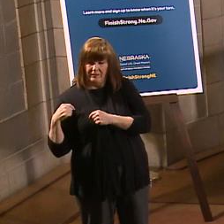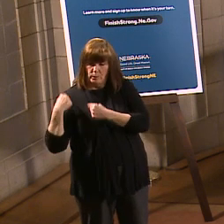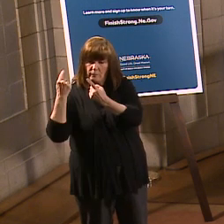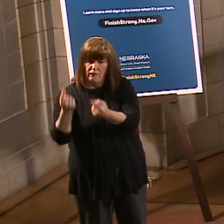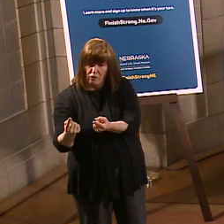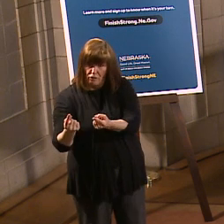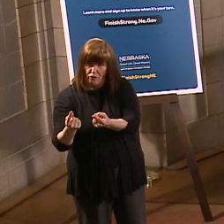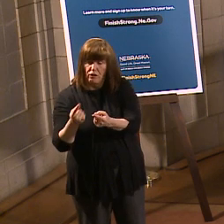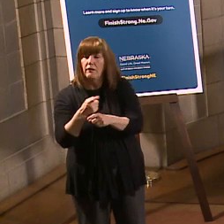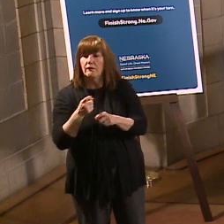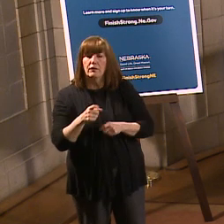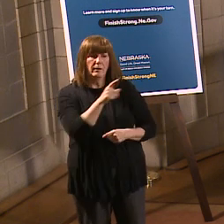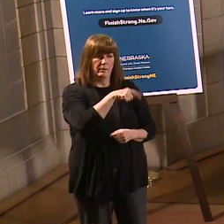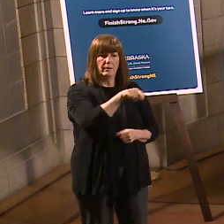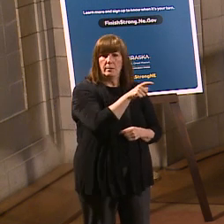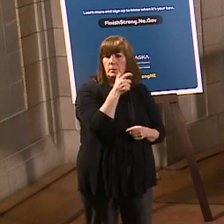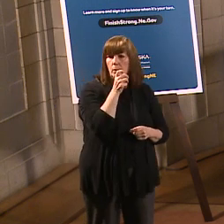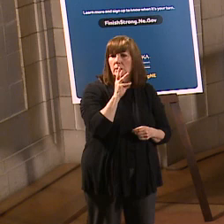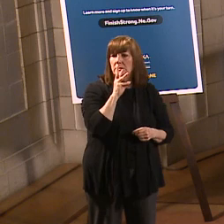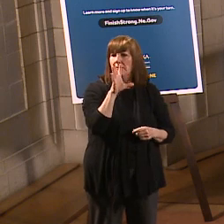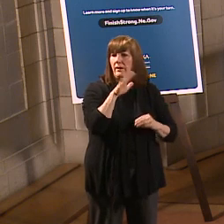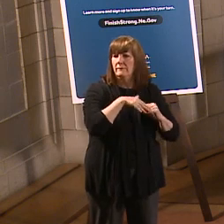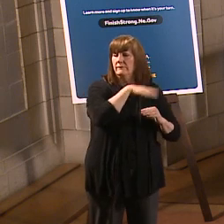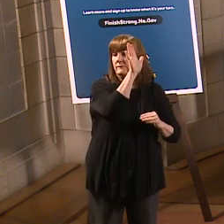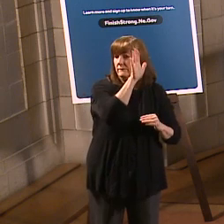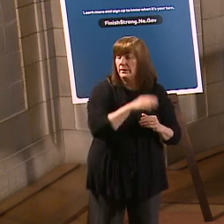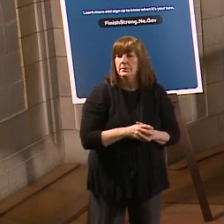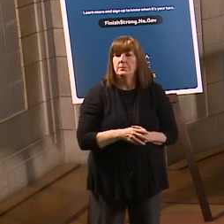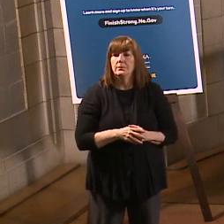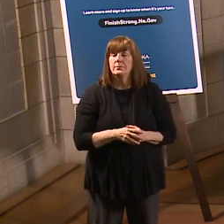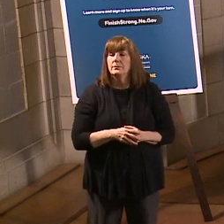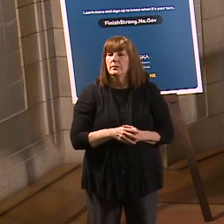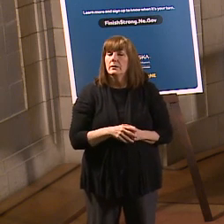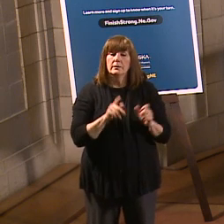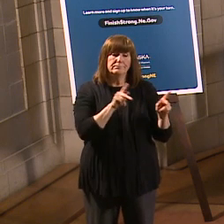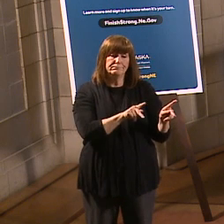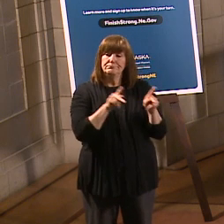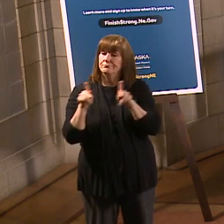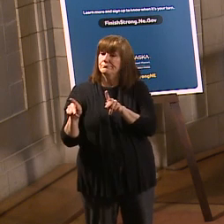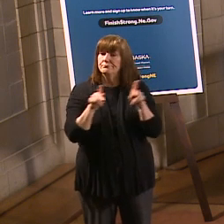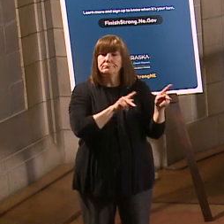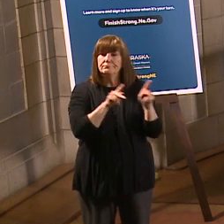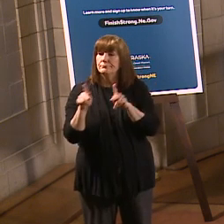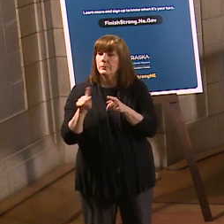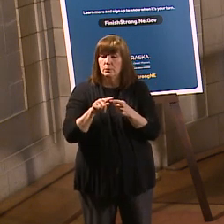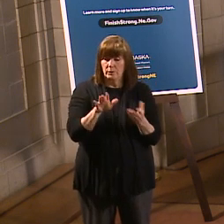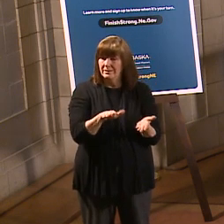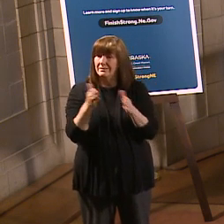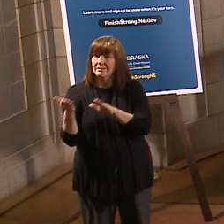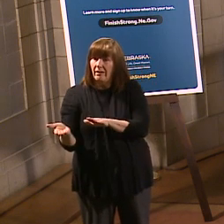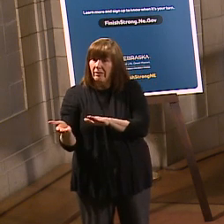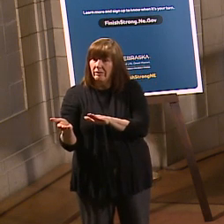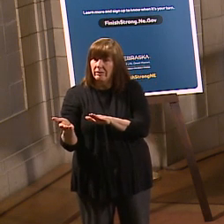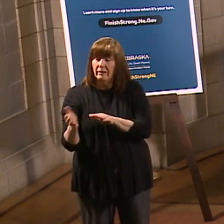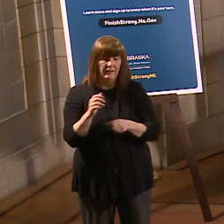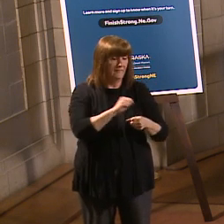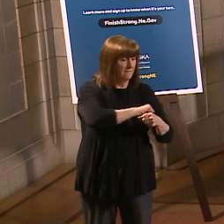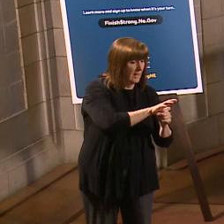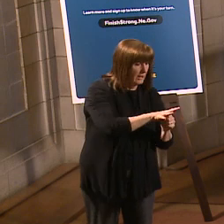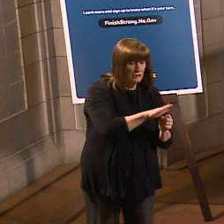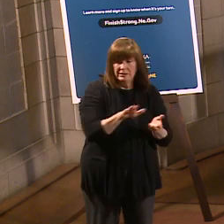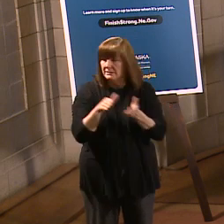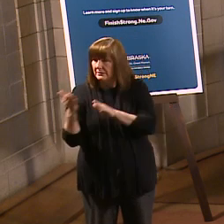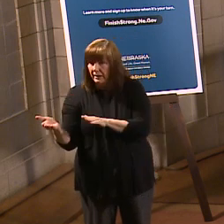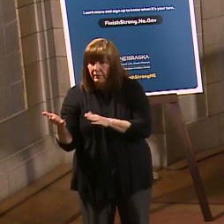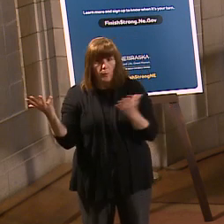state are from people who are 65 years and older. The single biggest correlation to mortality and getting the virus is age. So